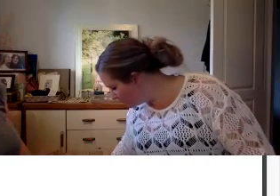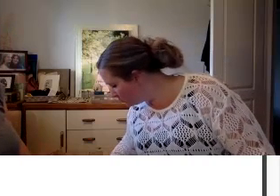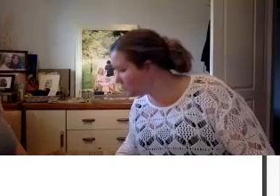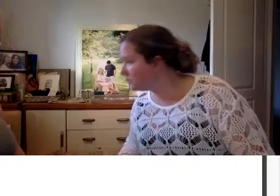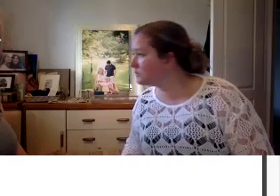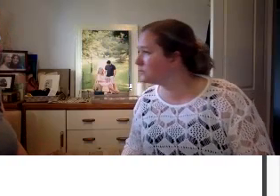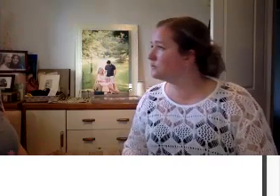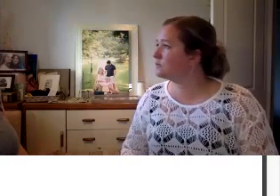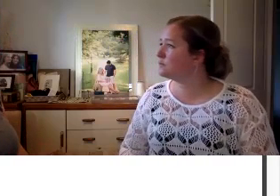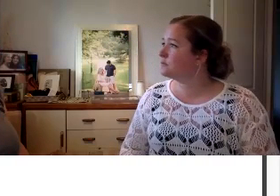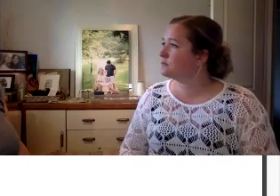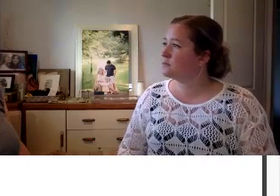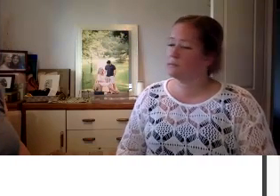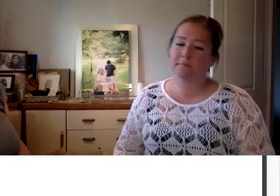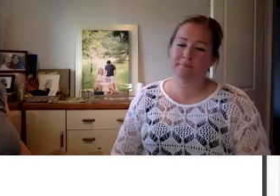out.